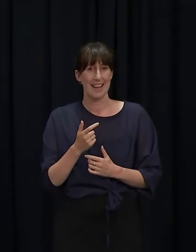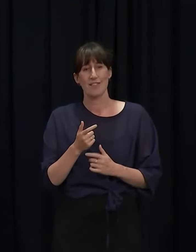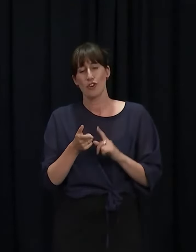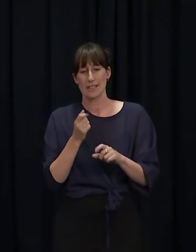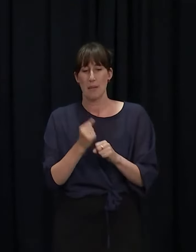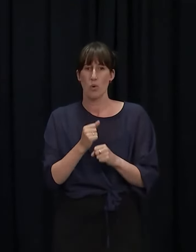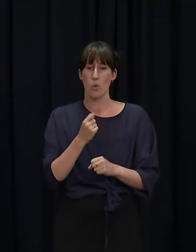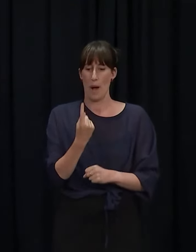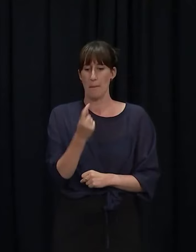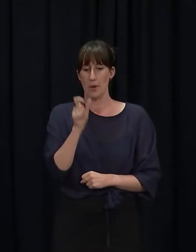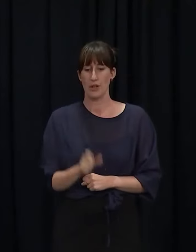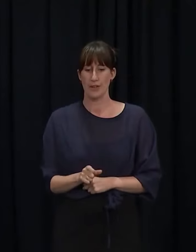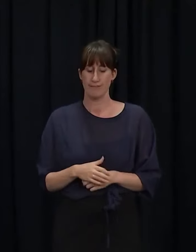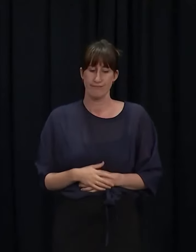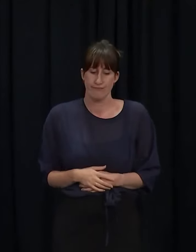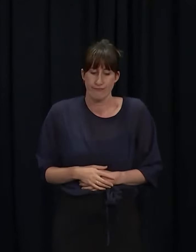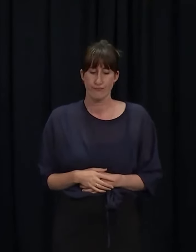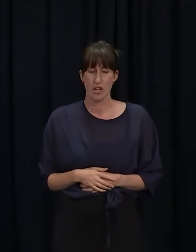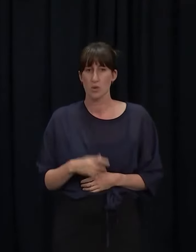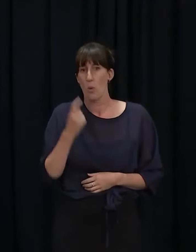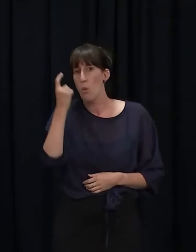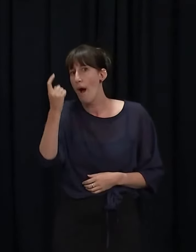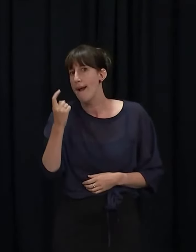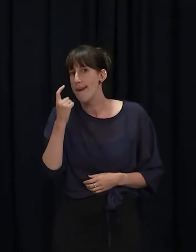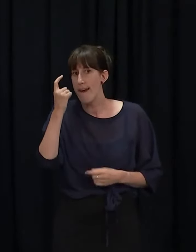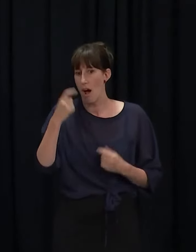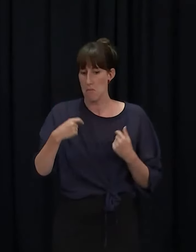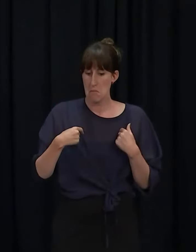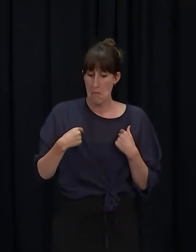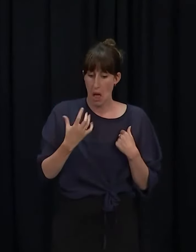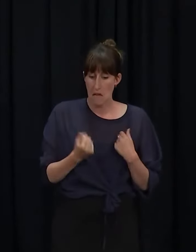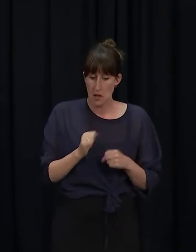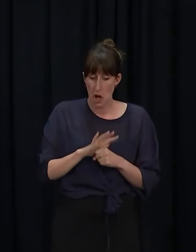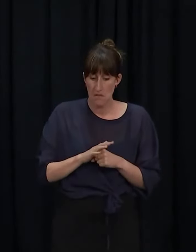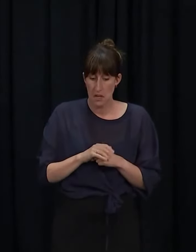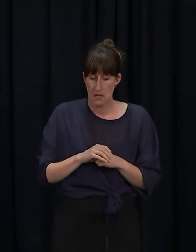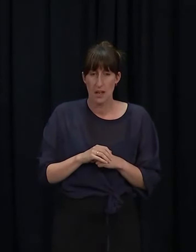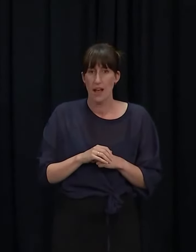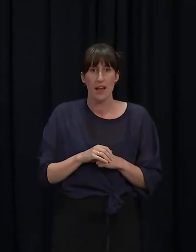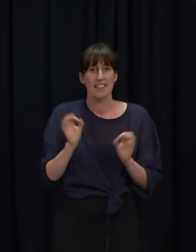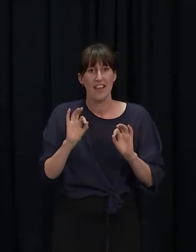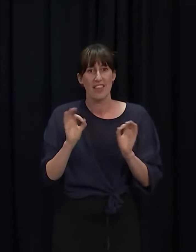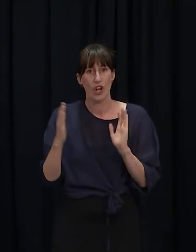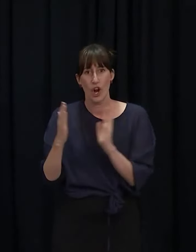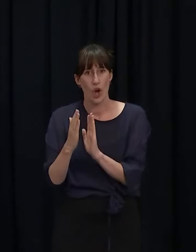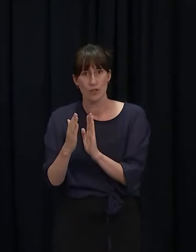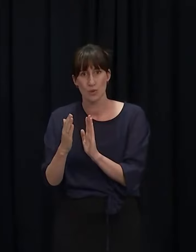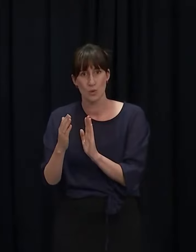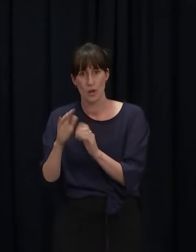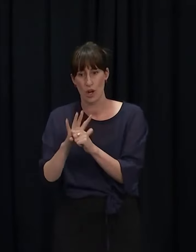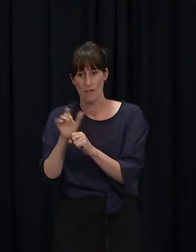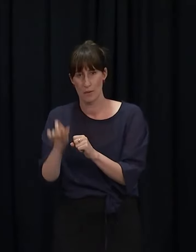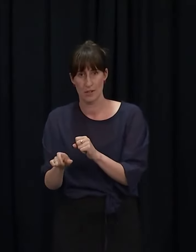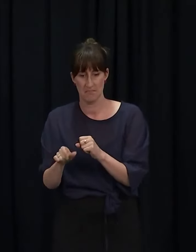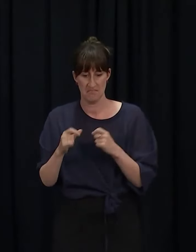wanting to check for no reason, they're not symptomatic, they're not a contact, they have no reason to think they've got COVID, that's not necessarily a good